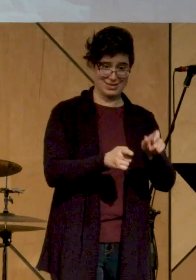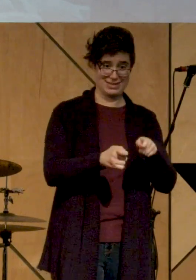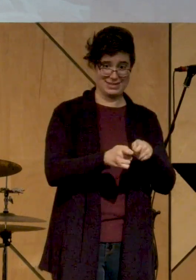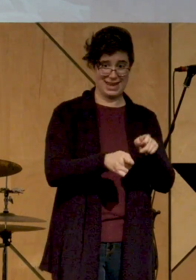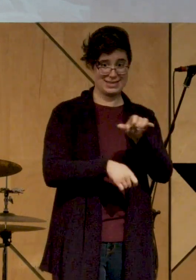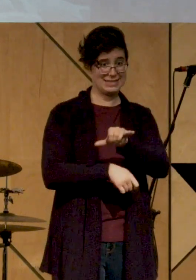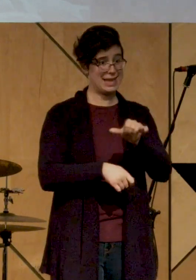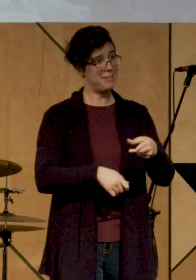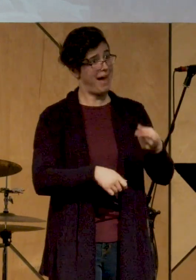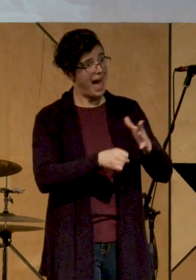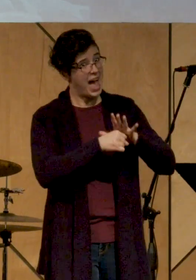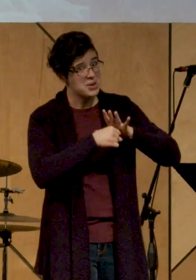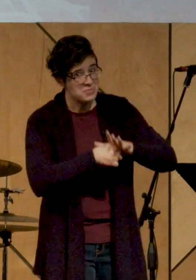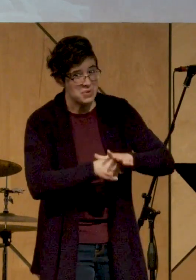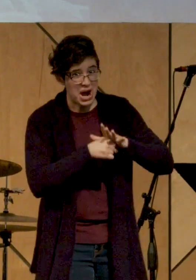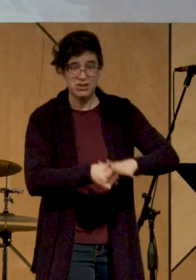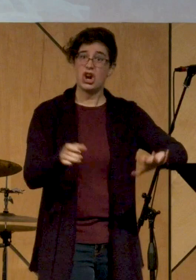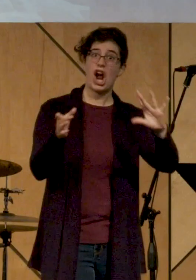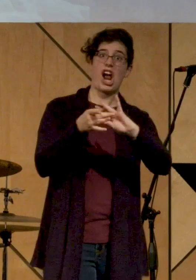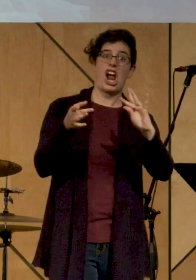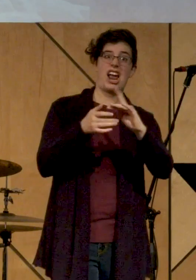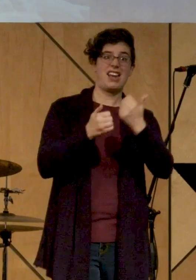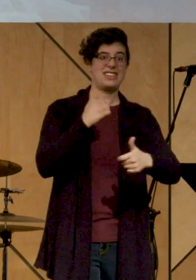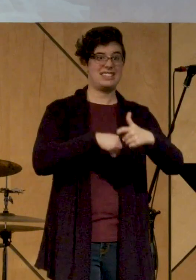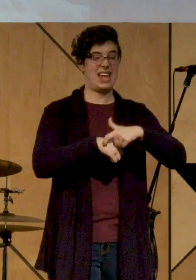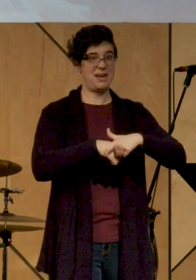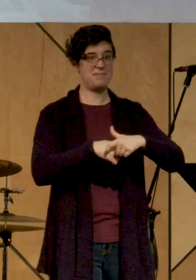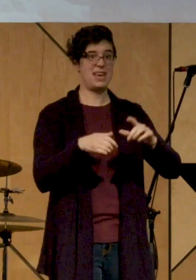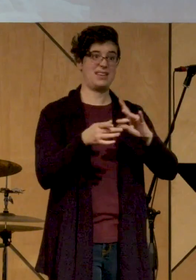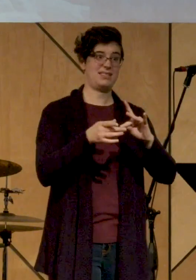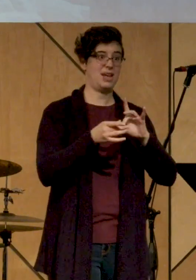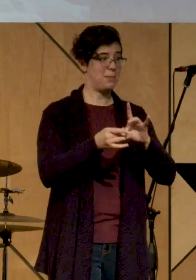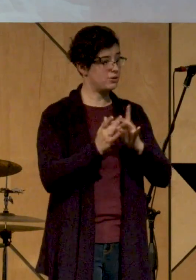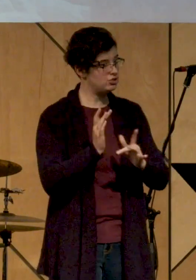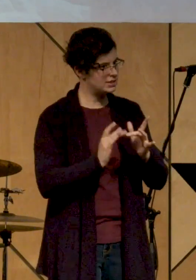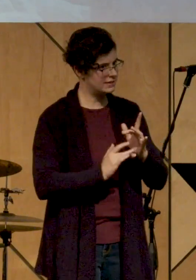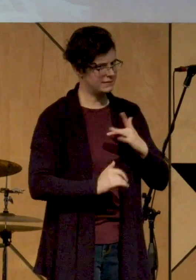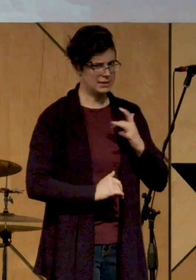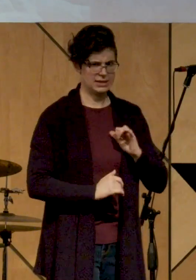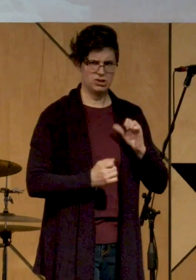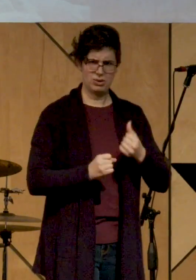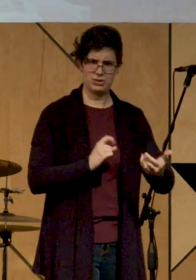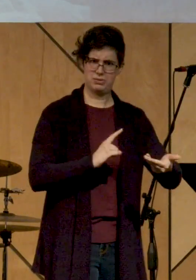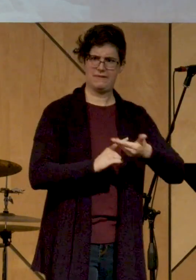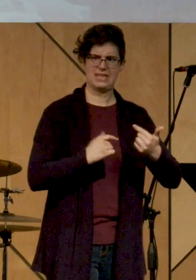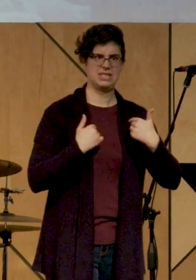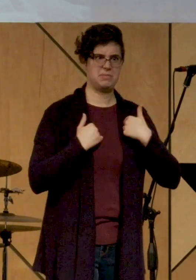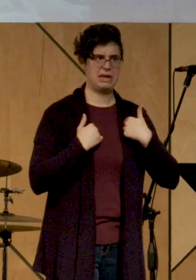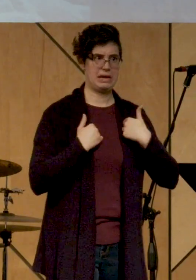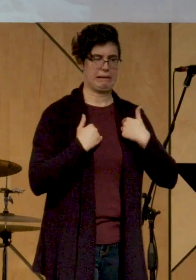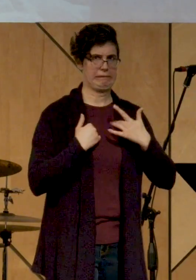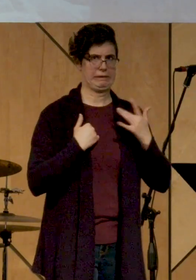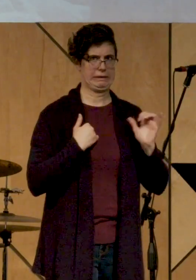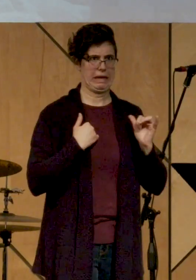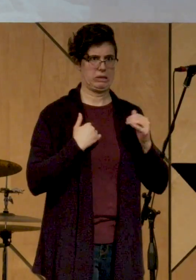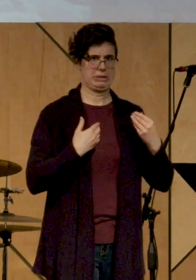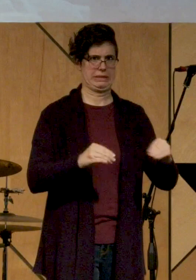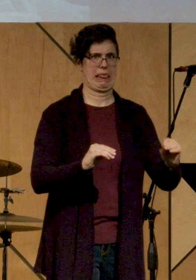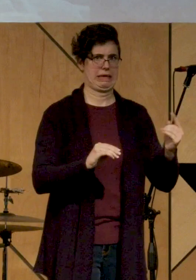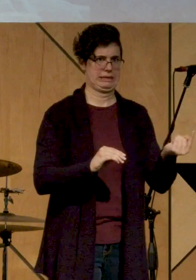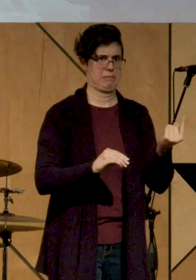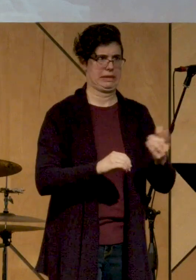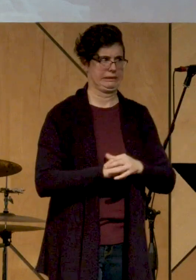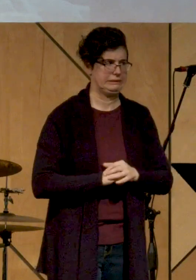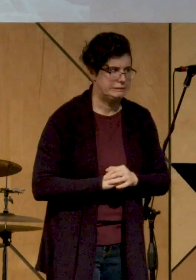same high-pressure spiel every time they talk about Jesus, and it feels like they're trying to sell something. You might be